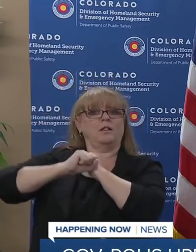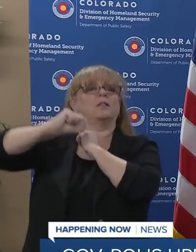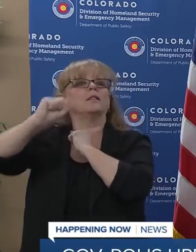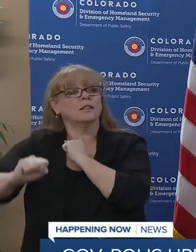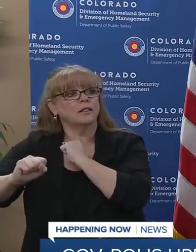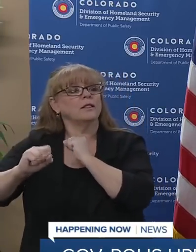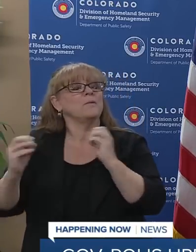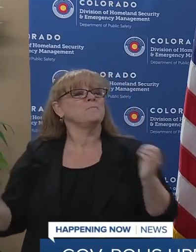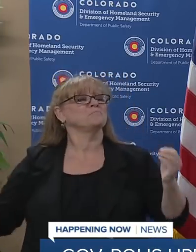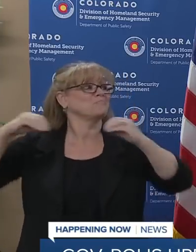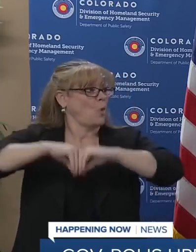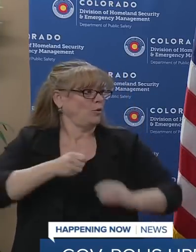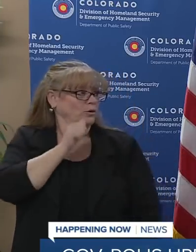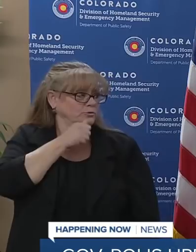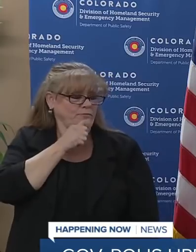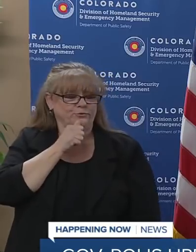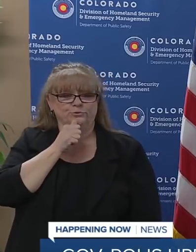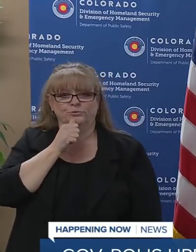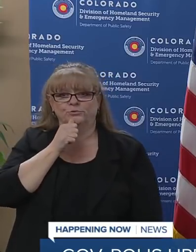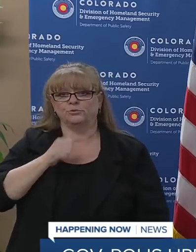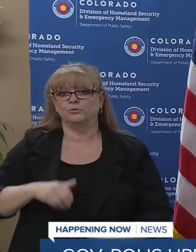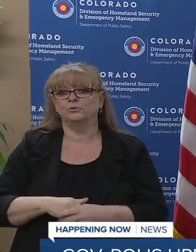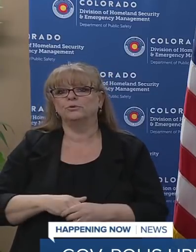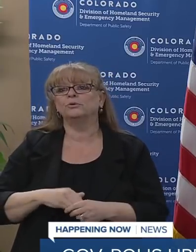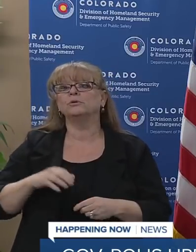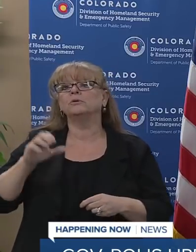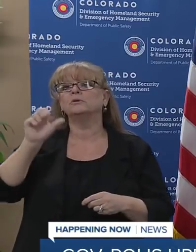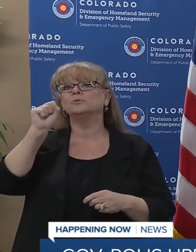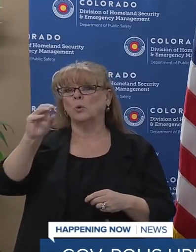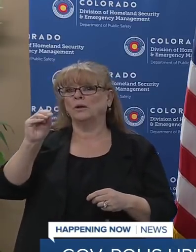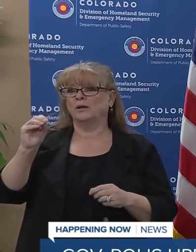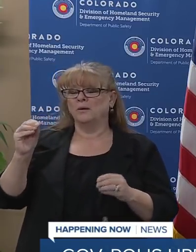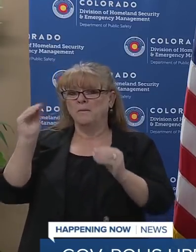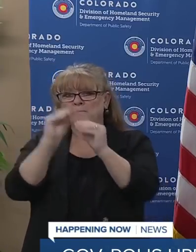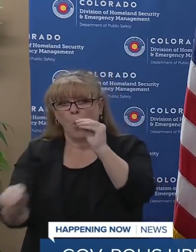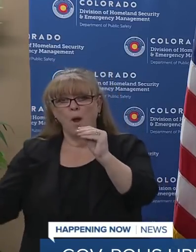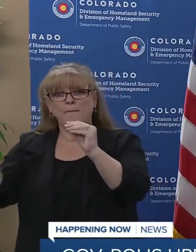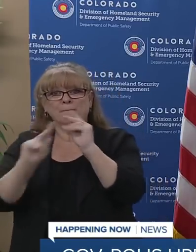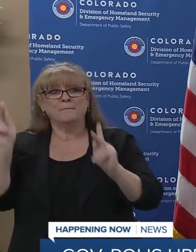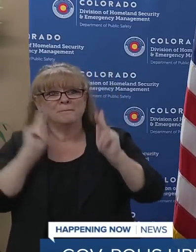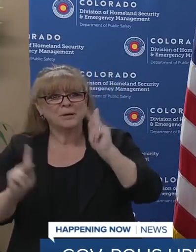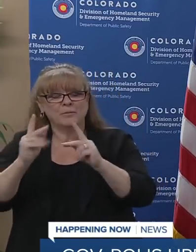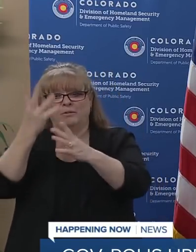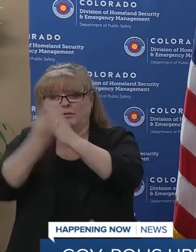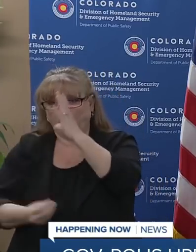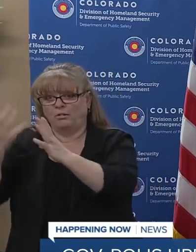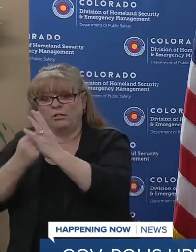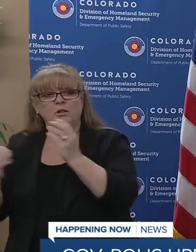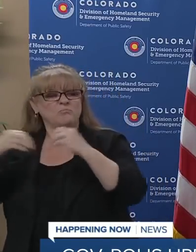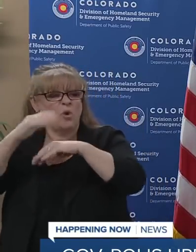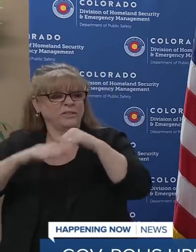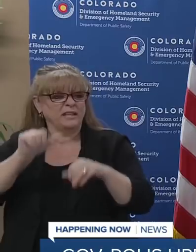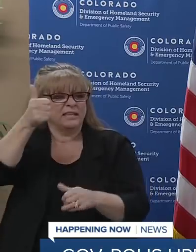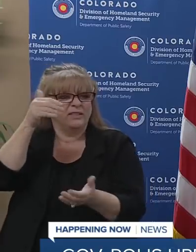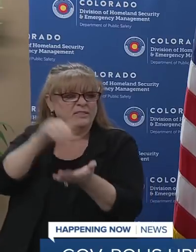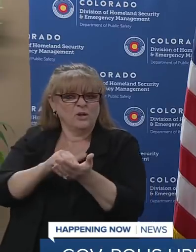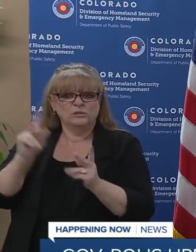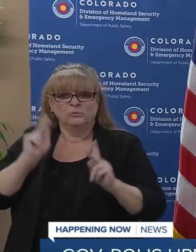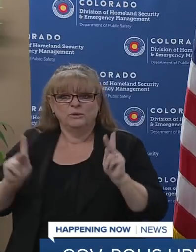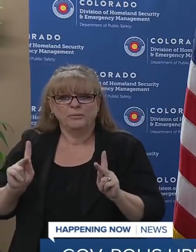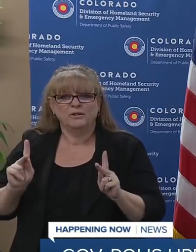of thousands of fatalities. It means they are risking losing family members and themselves to this